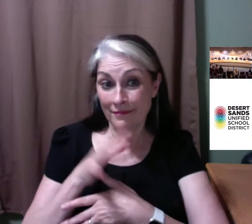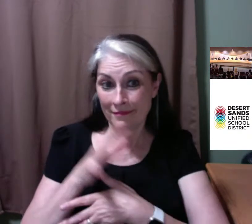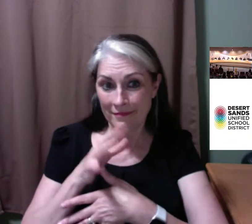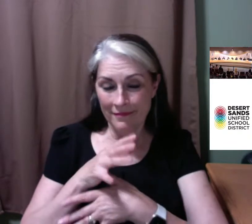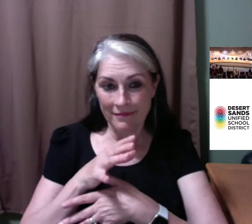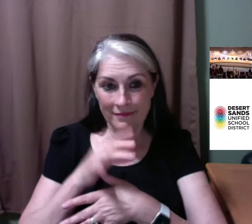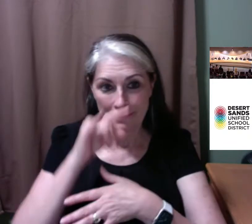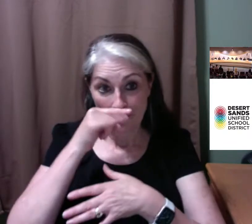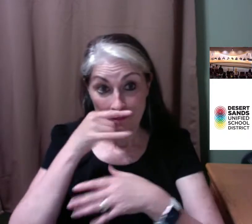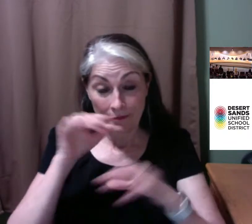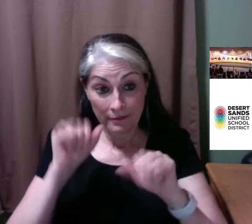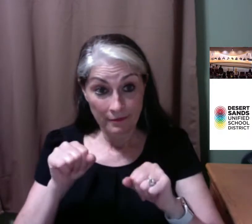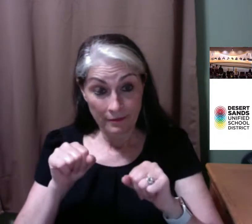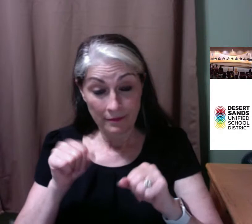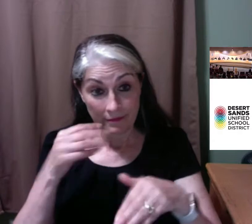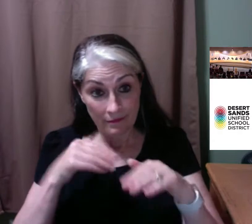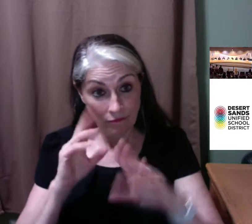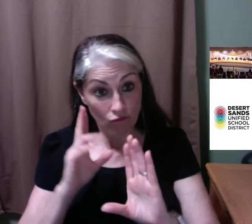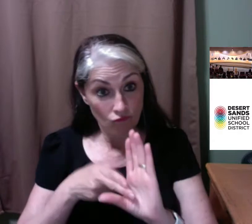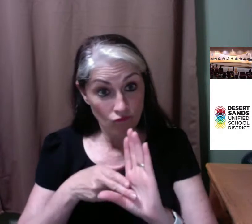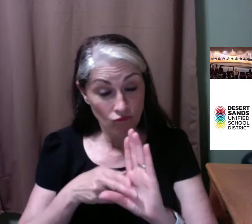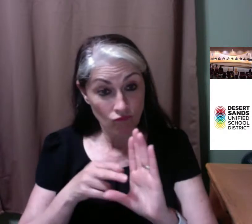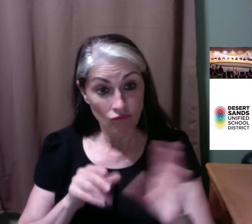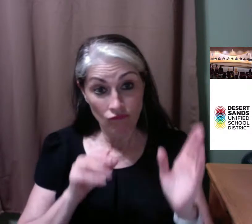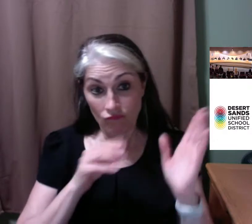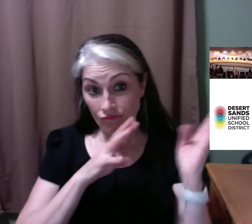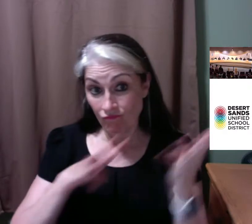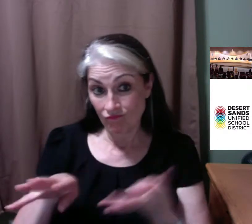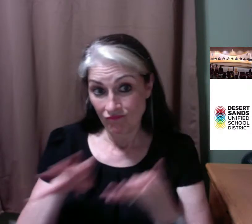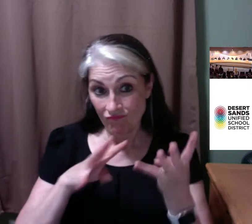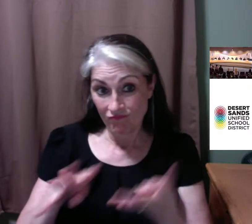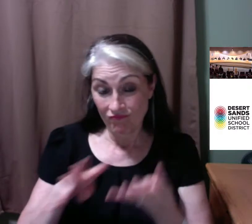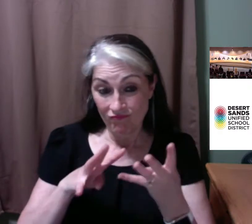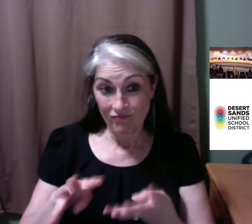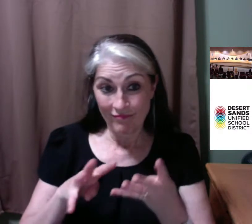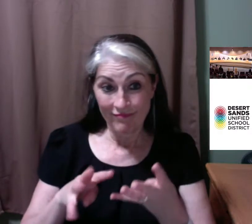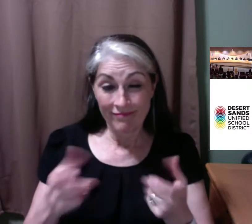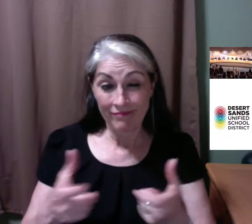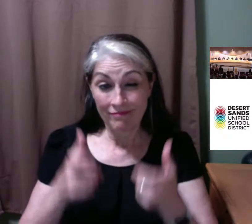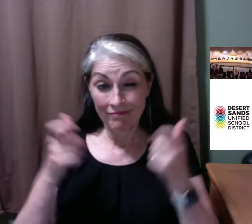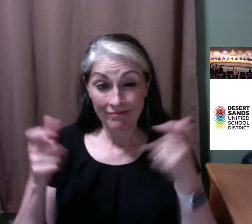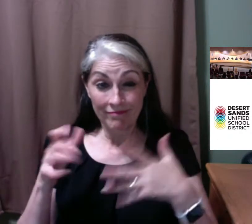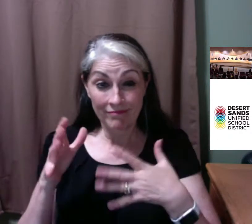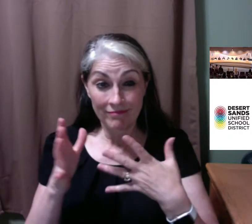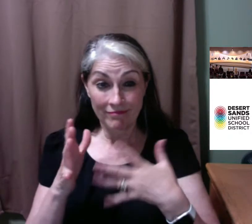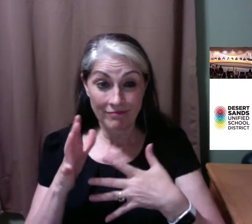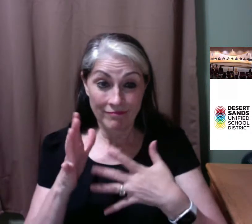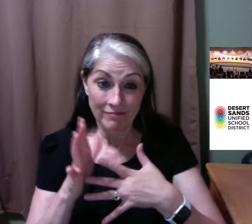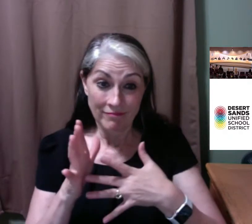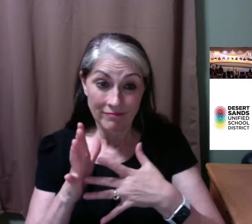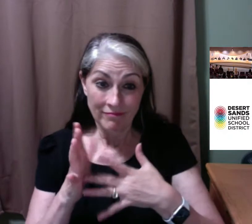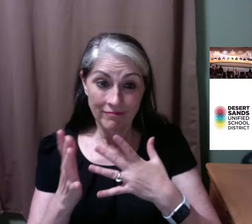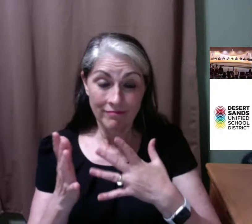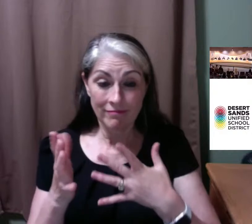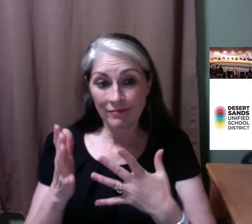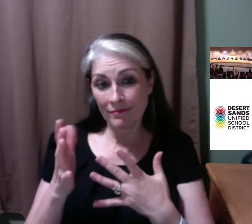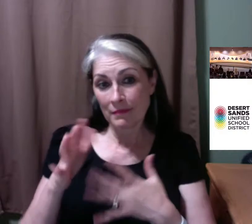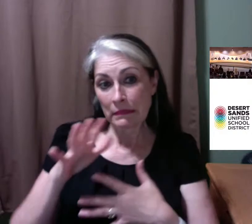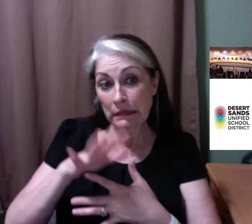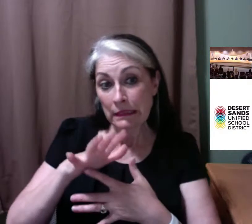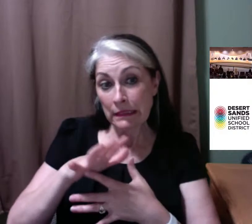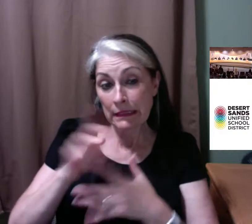up that can do the live streaming. We have a huge chunk that were seniors, a huge chunk of sophomores, but our juniors were a little bit smaller.